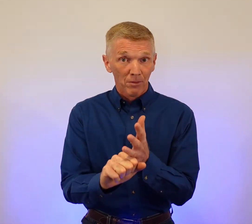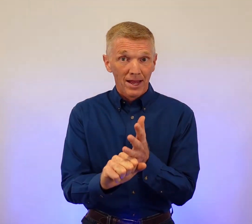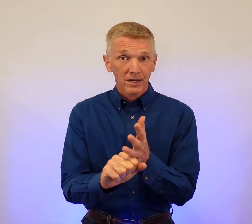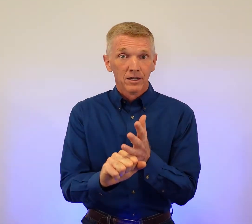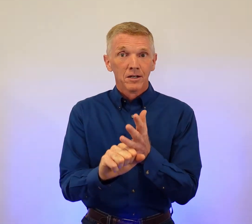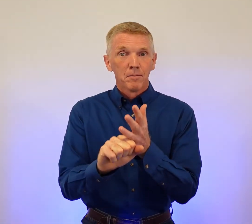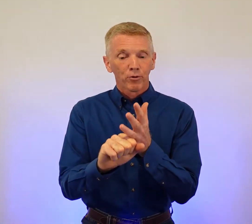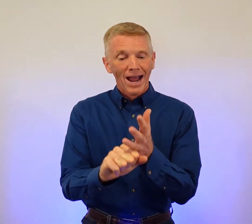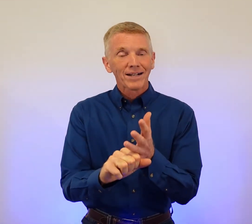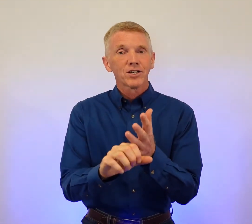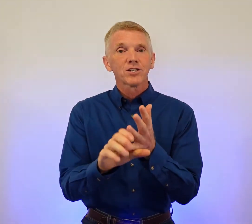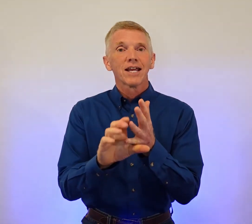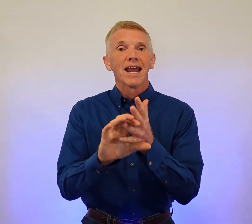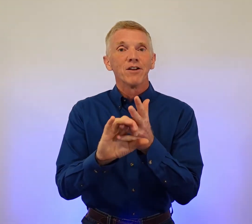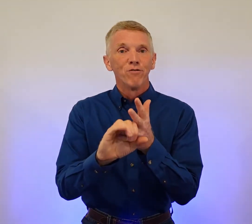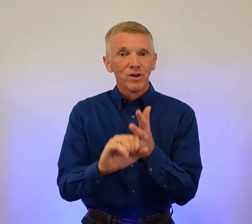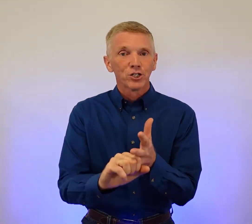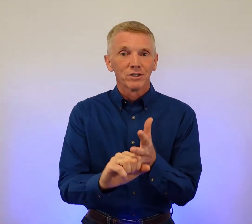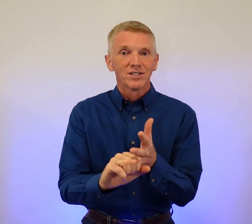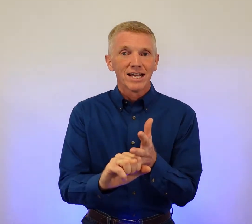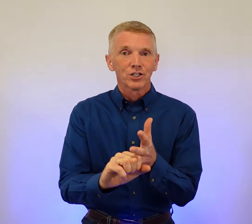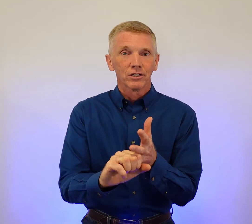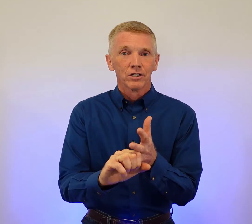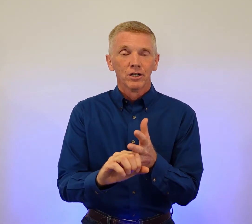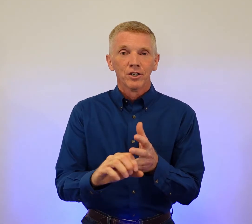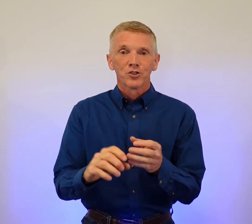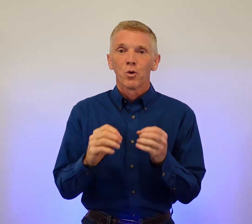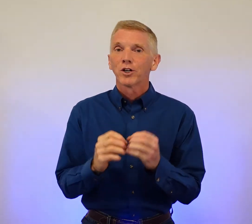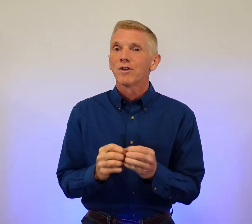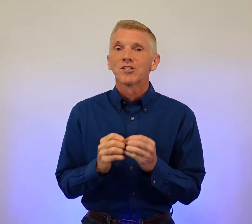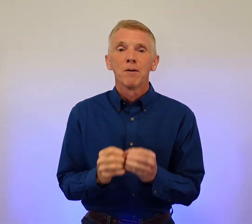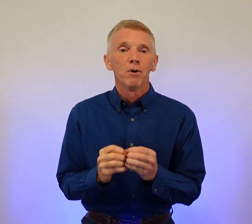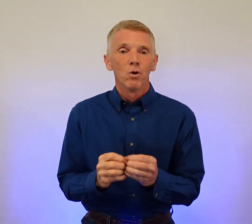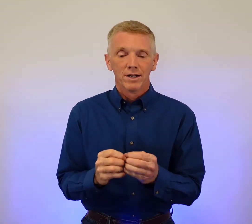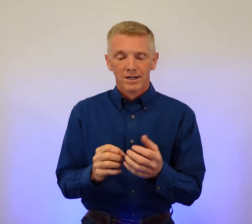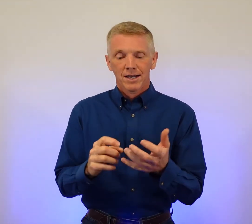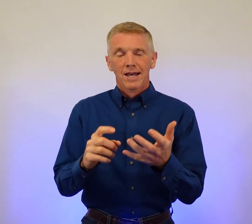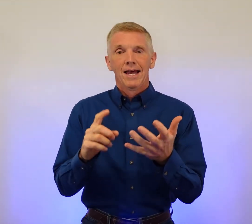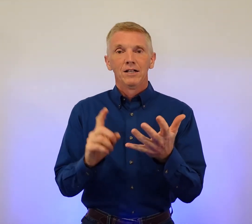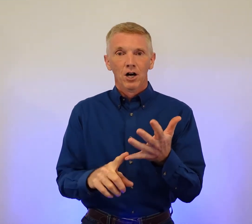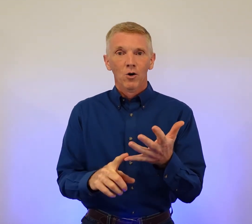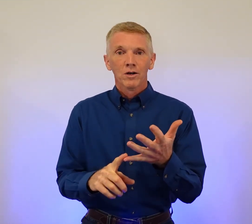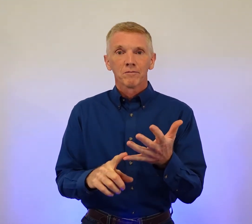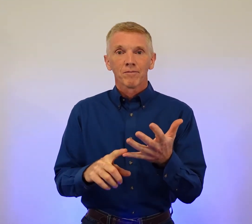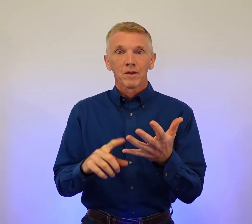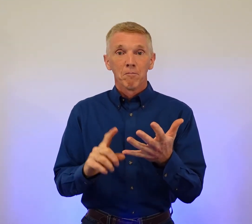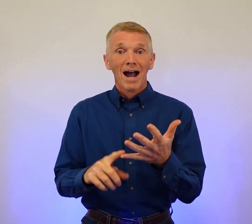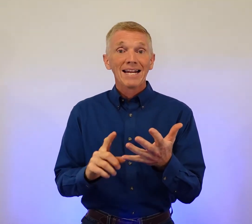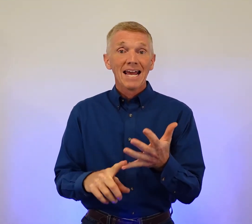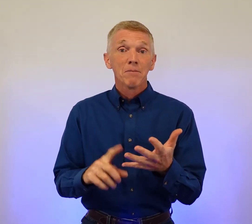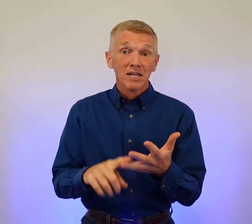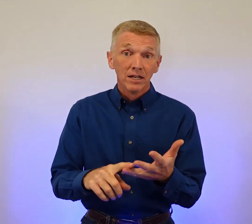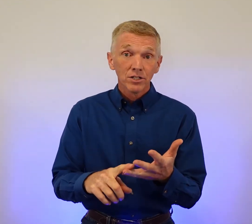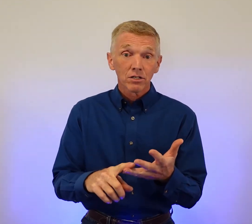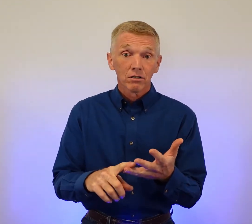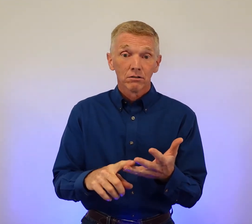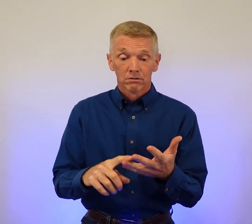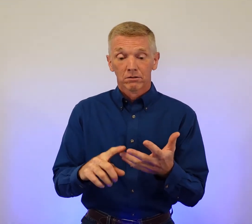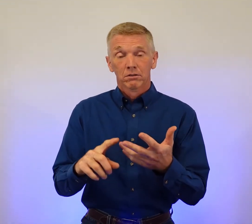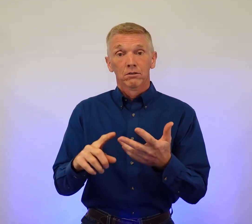that? Practice and visualization. So we're going to do the simple one. Hello, my name is,